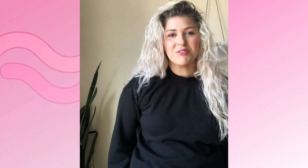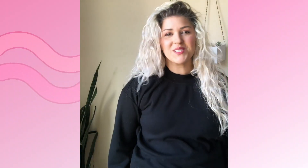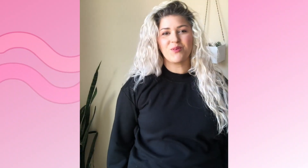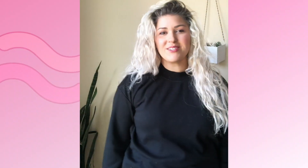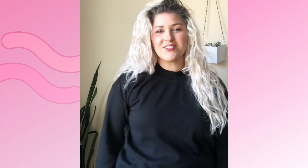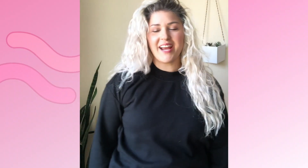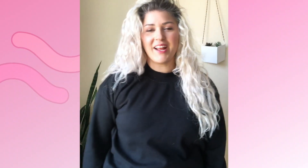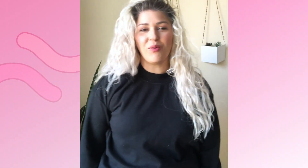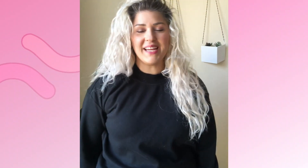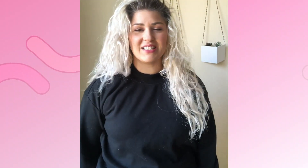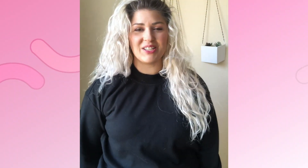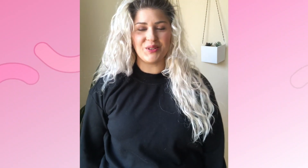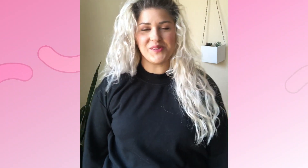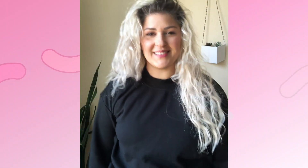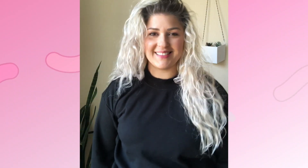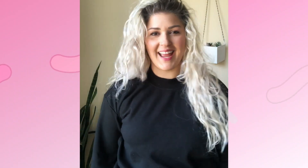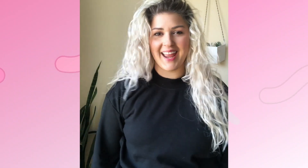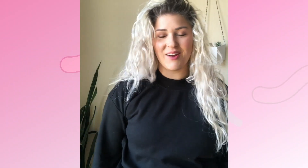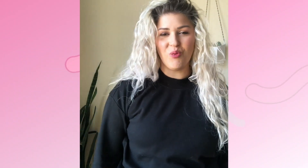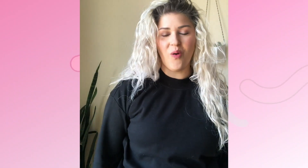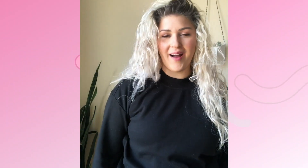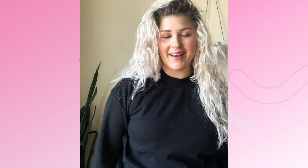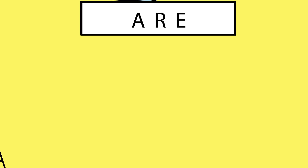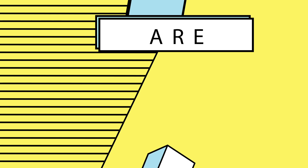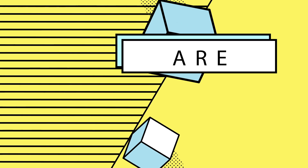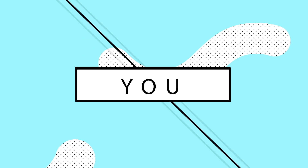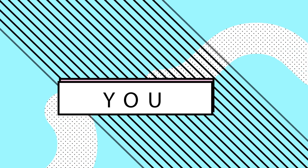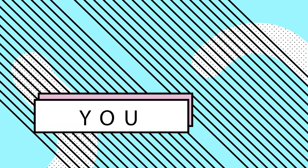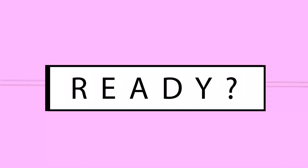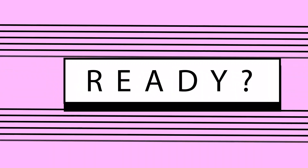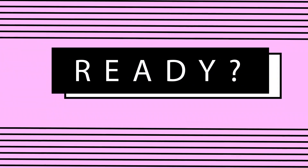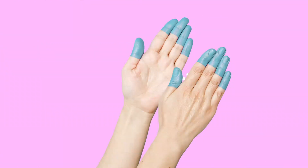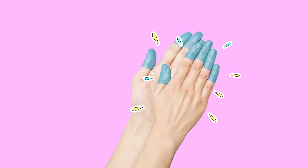Welcome to Sequestered Signing Week 2, Day 1.